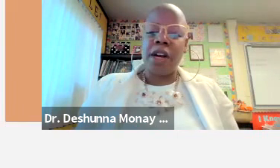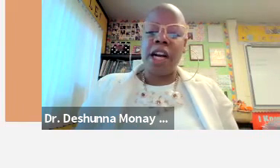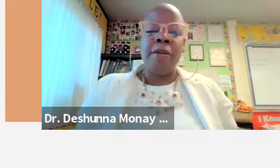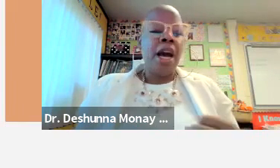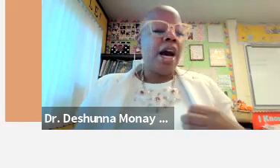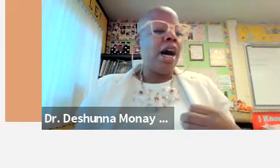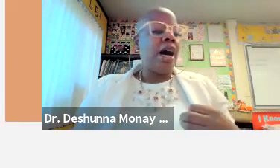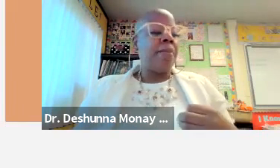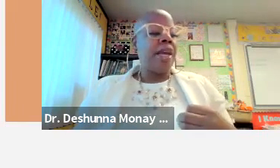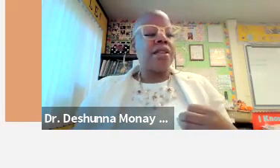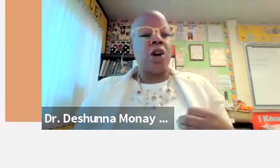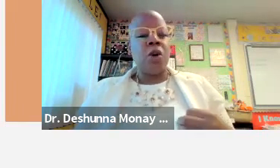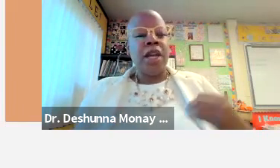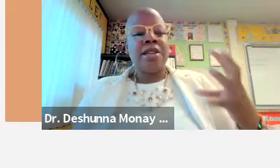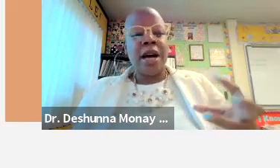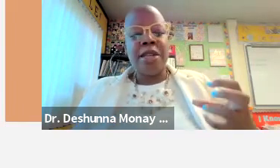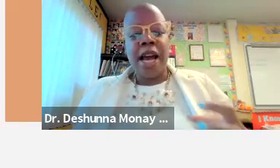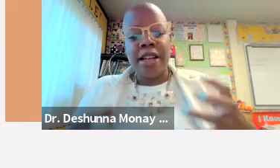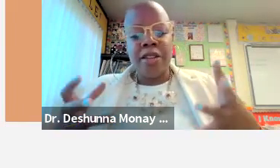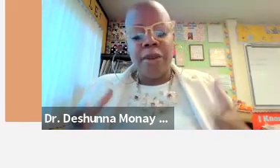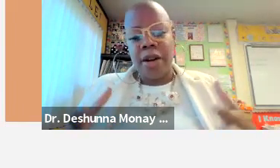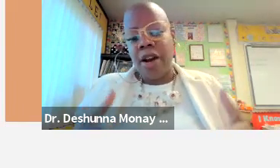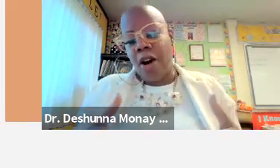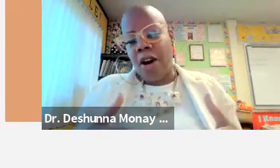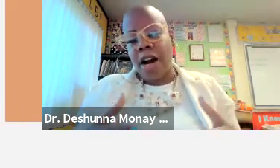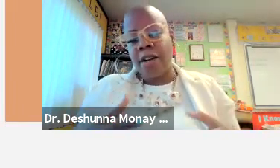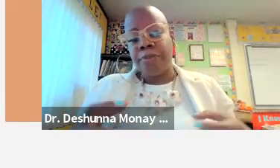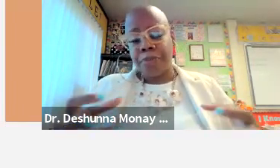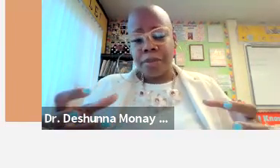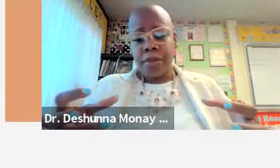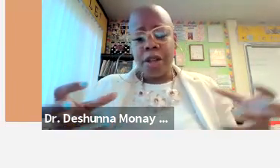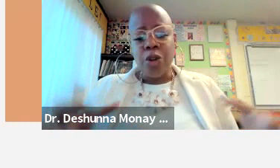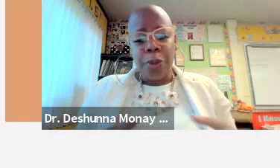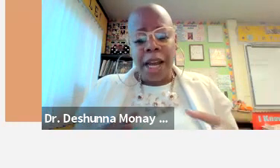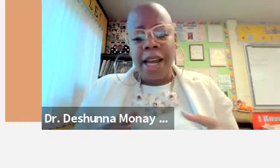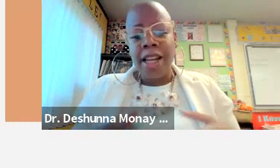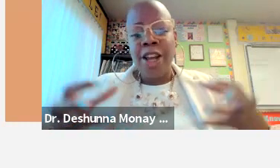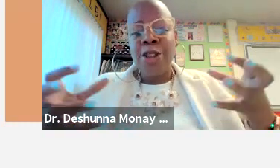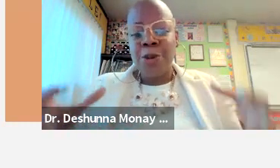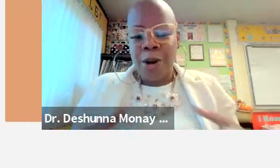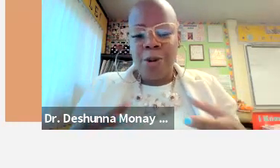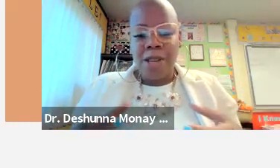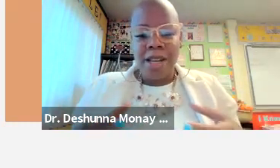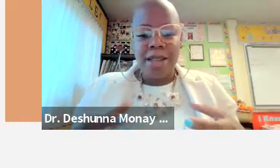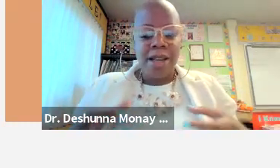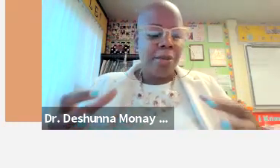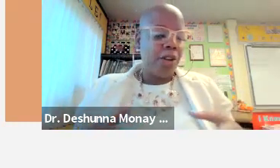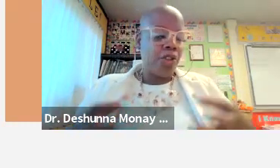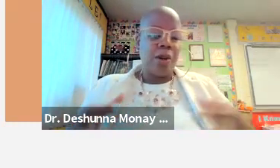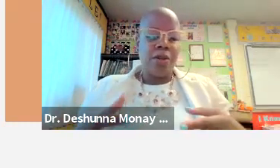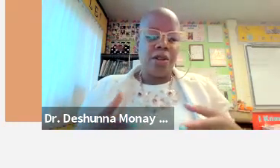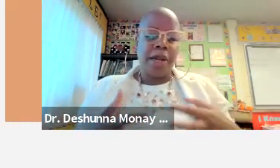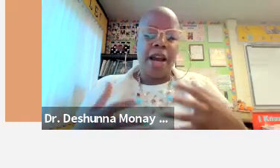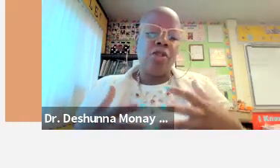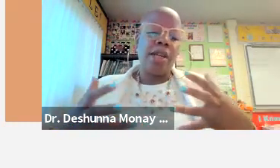all over. And so sometimes it is very hard to plant the roses, the